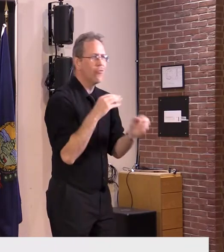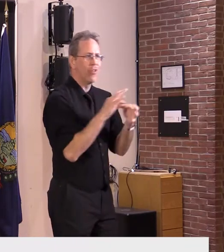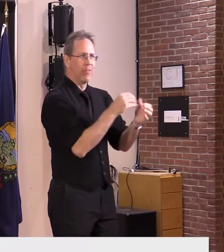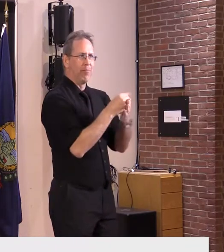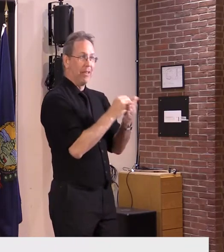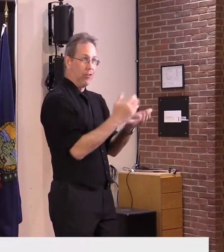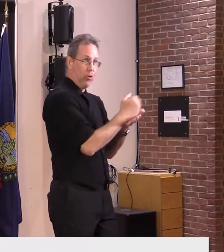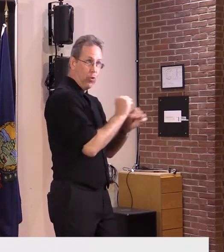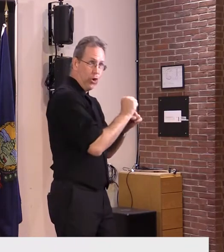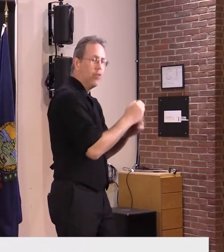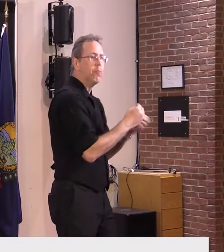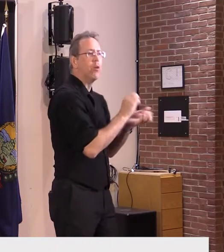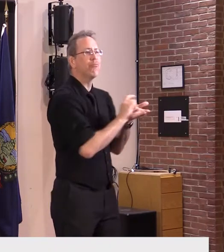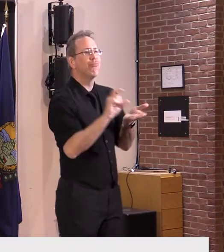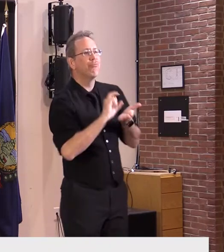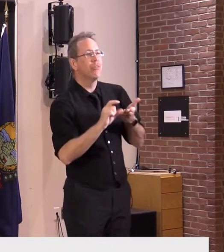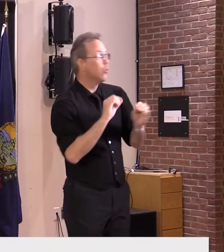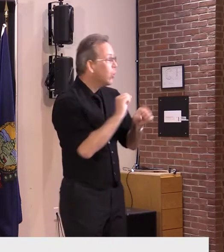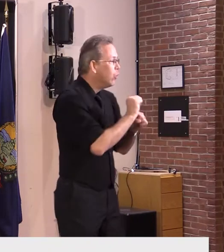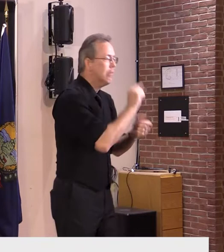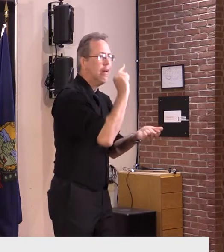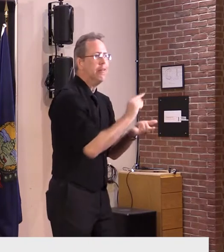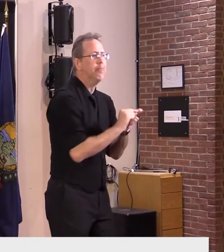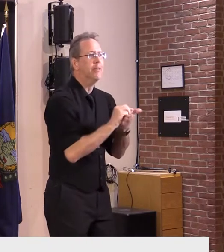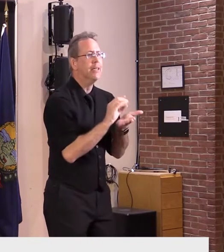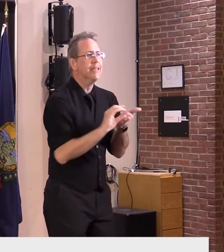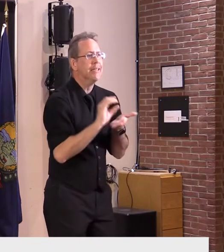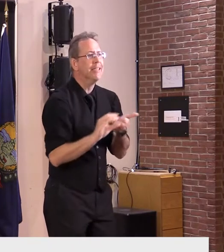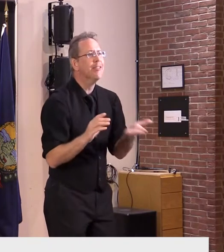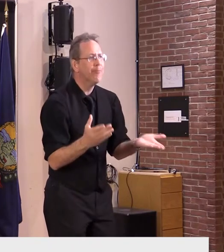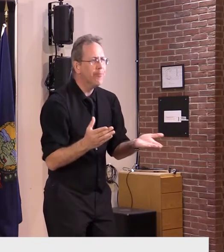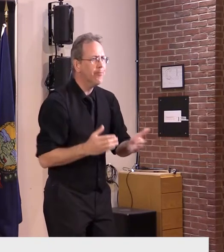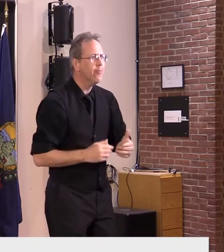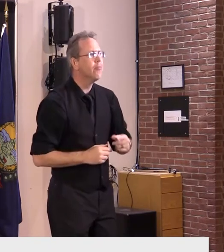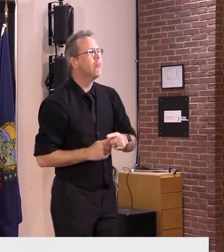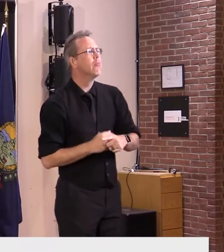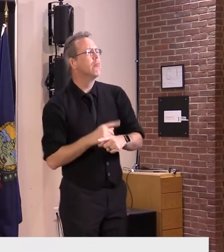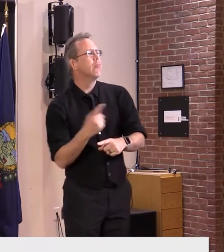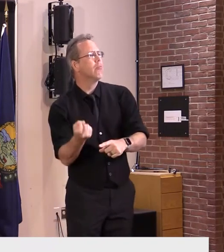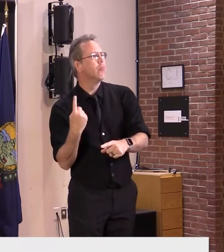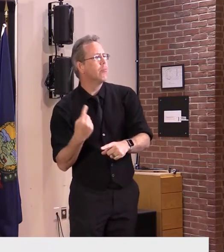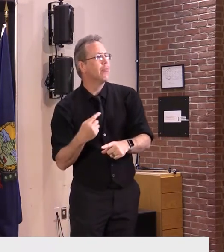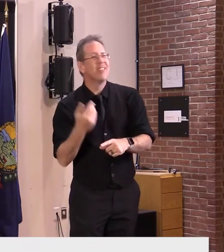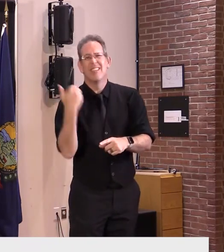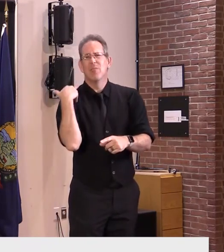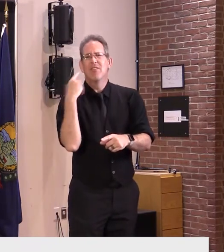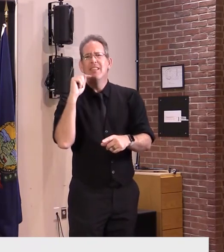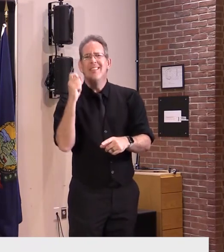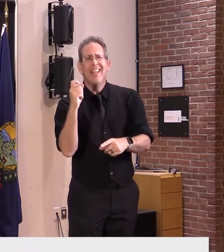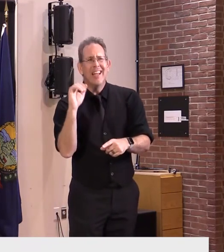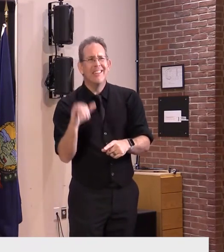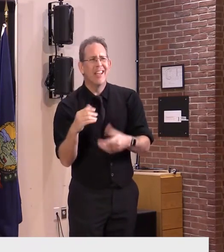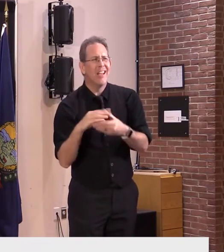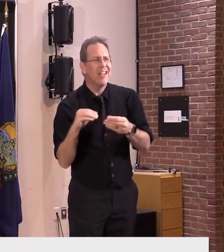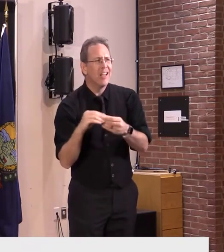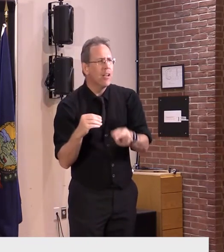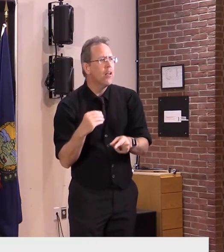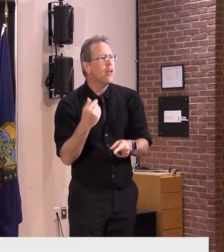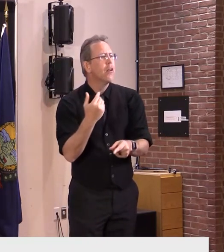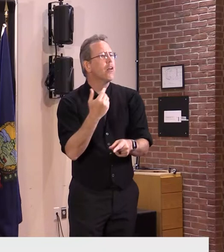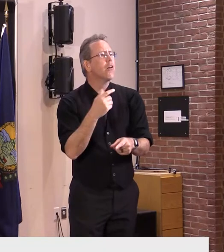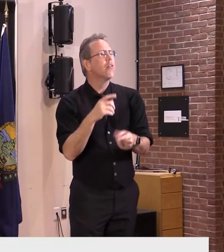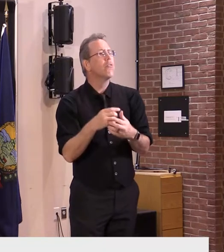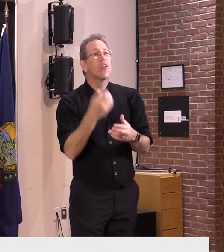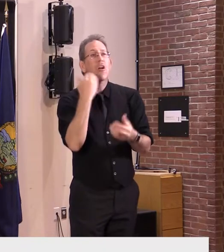The consumption taxes came in pretty well, which sort of reflect well on the economy right now, but the transportation